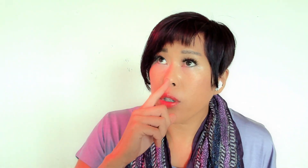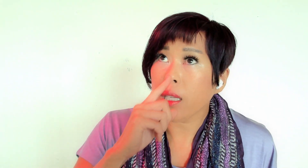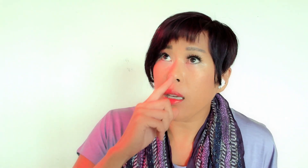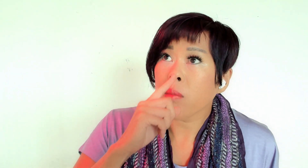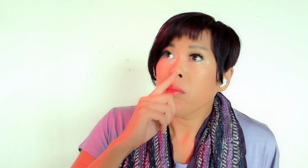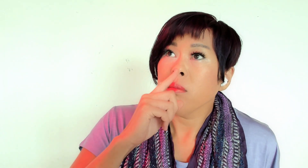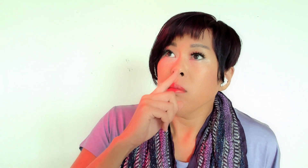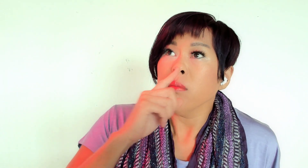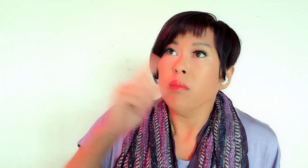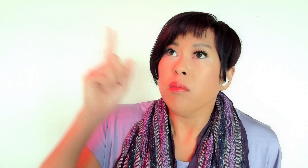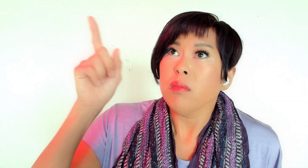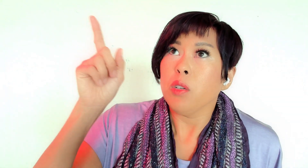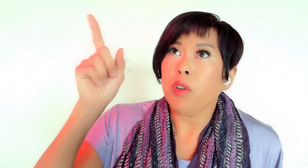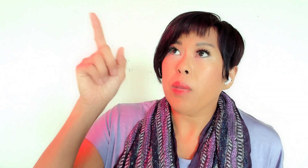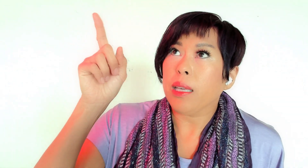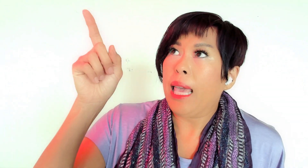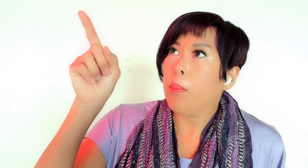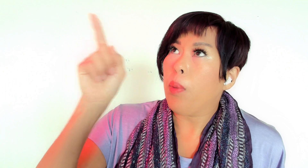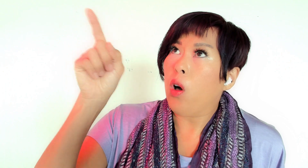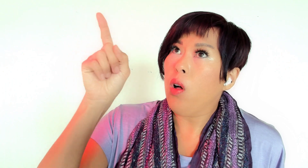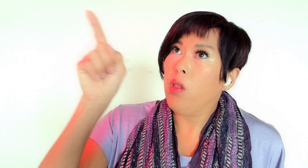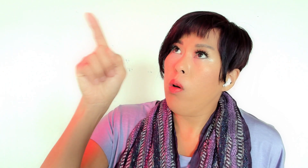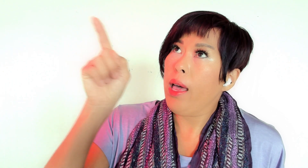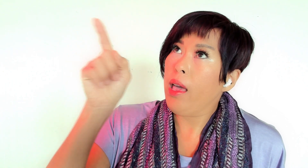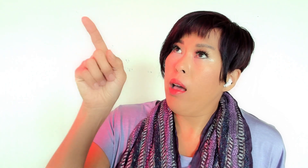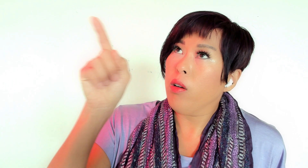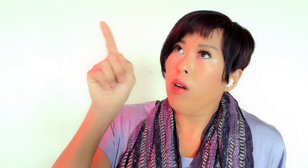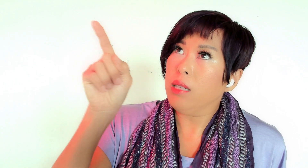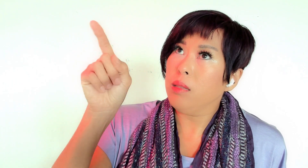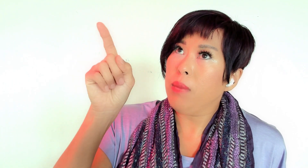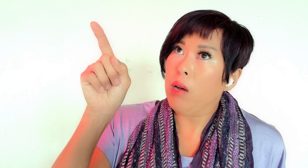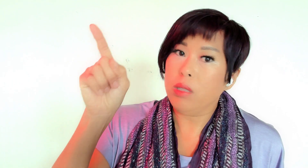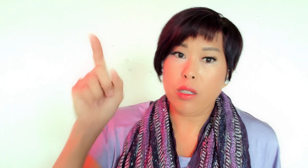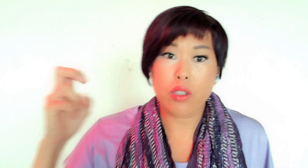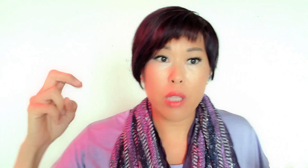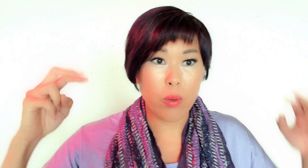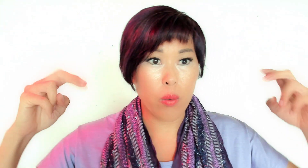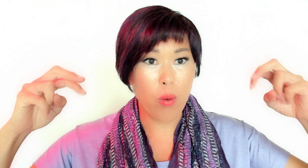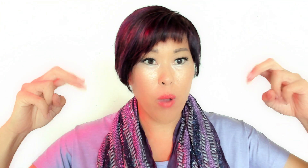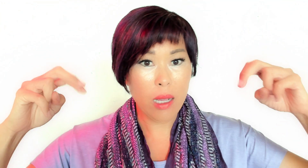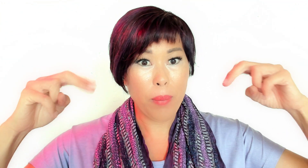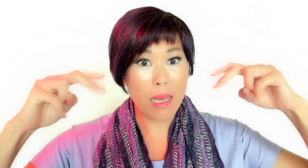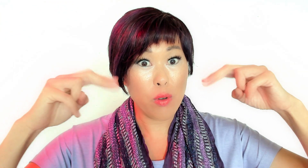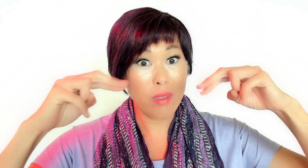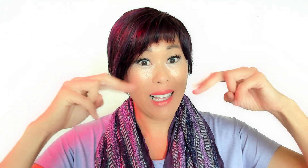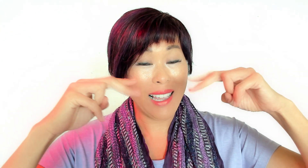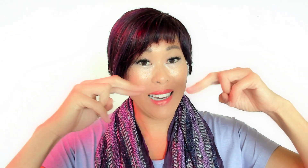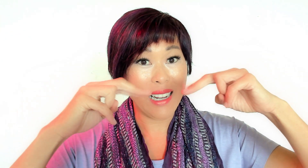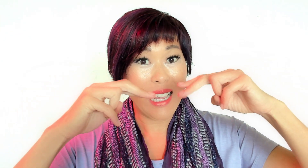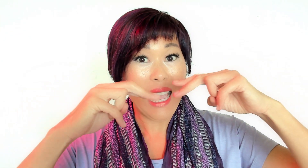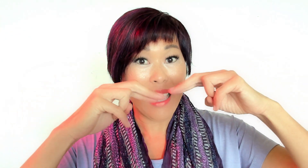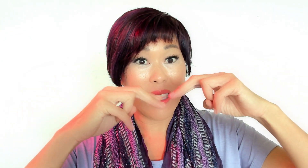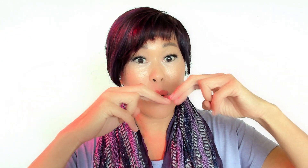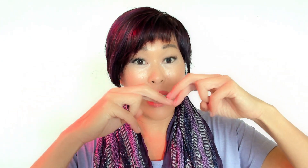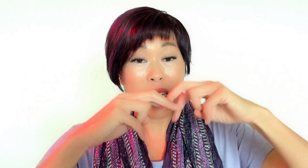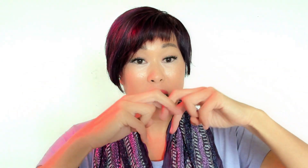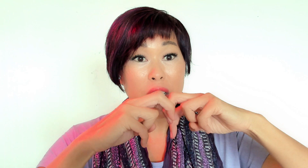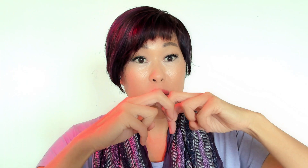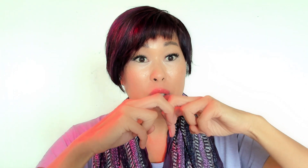cooking from the camp all the way across the mountain. So they would walk by moonlight and they would eat each other's food